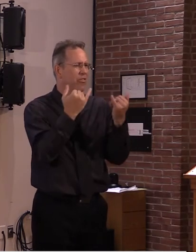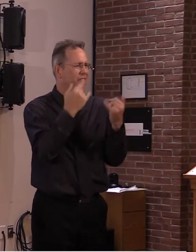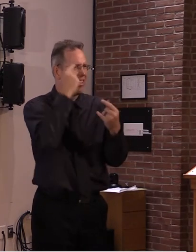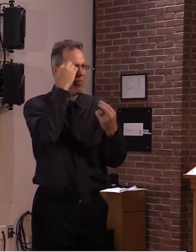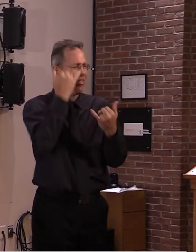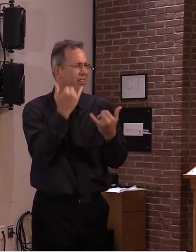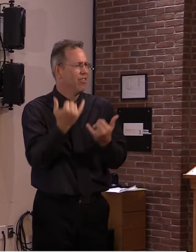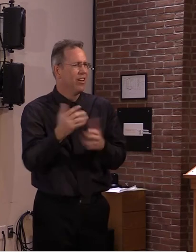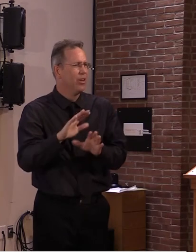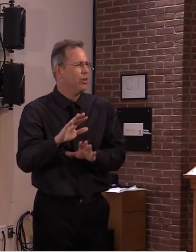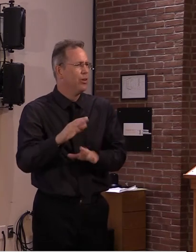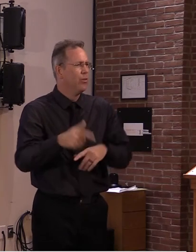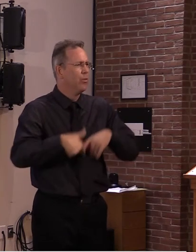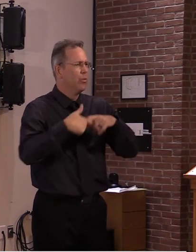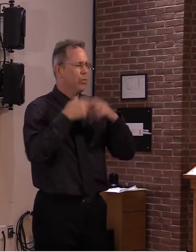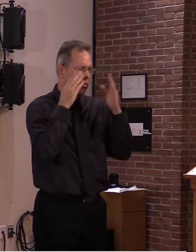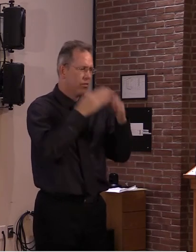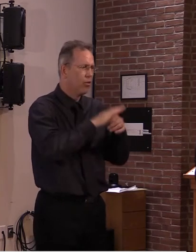Thank you.